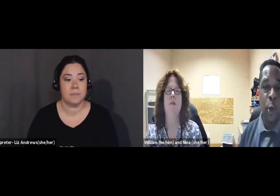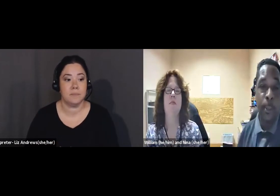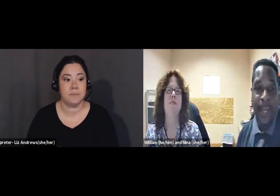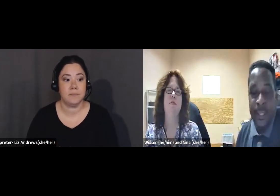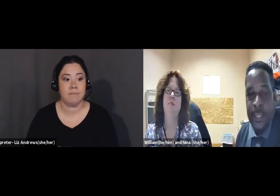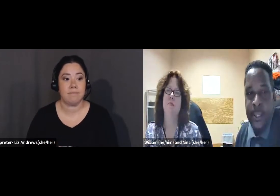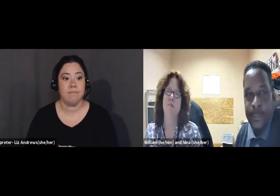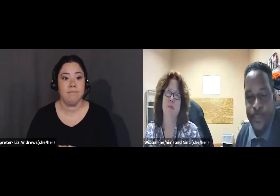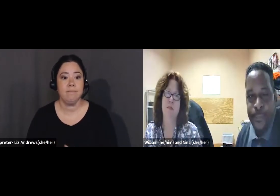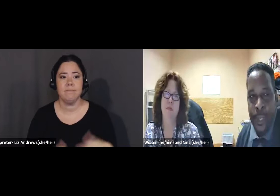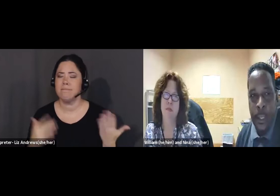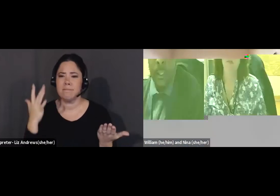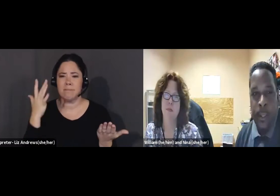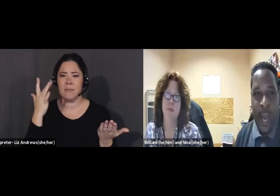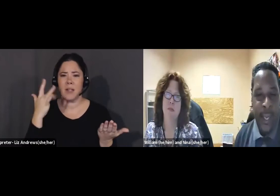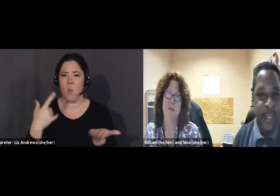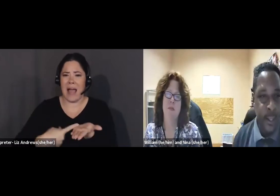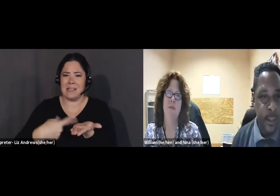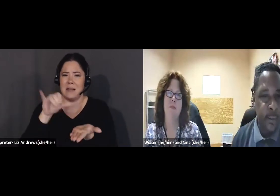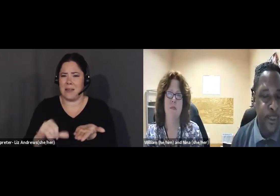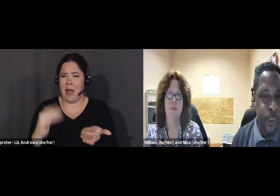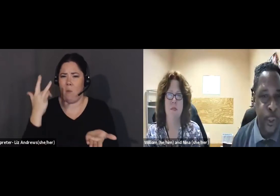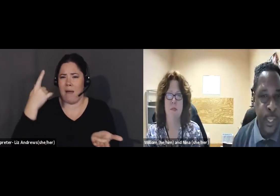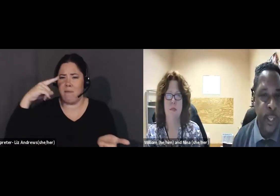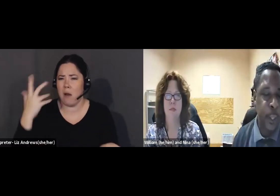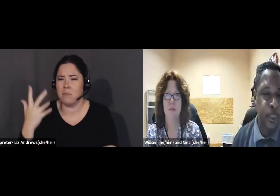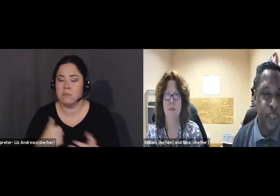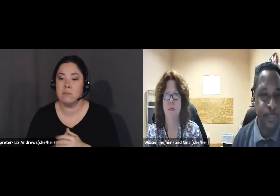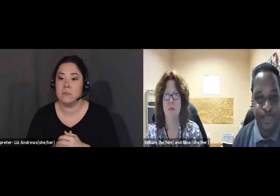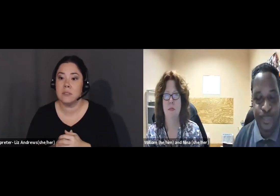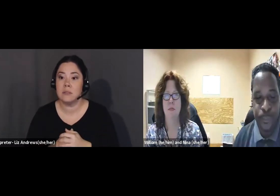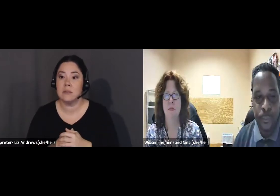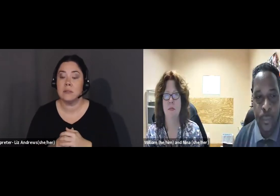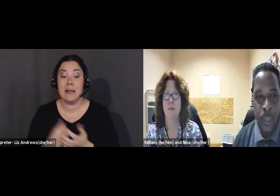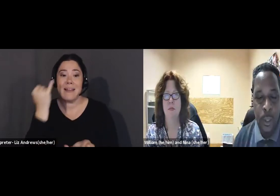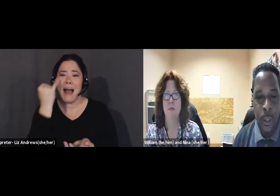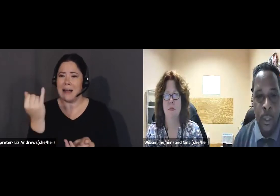So why do we need to talk about this? The idea of diversity and inclusion.